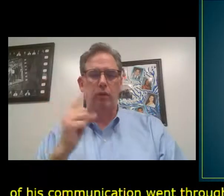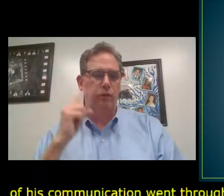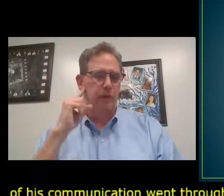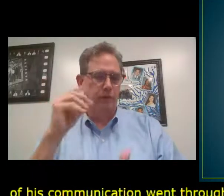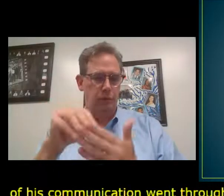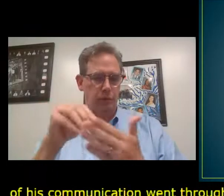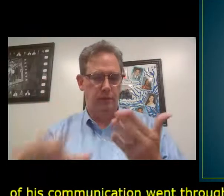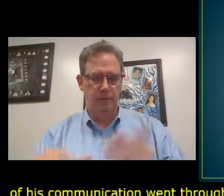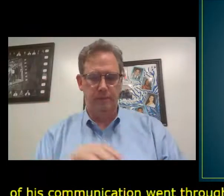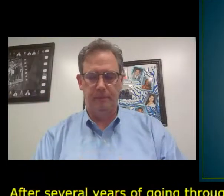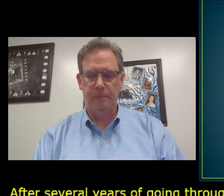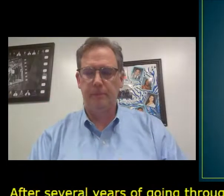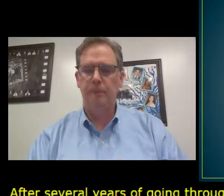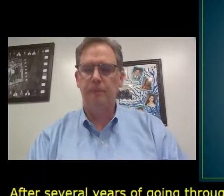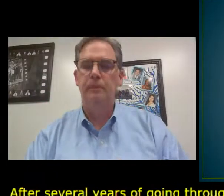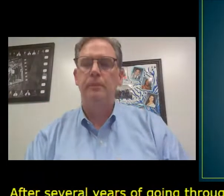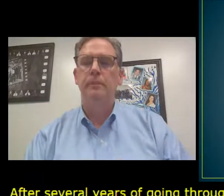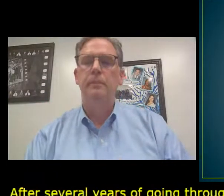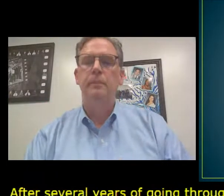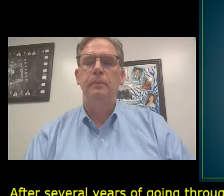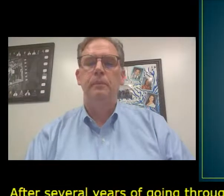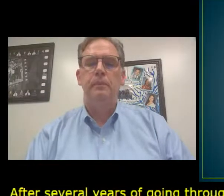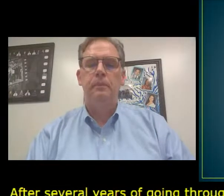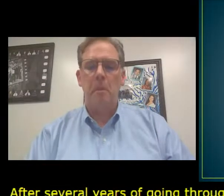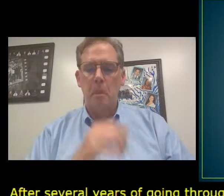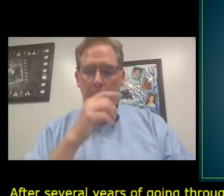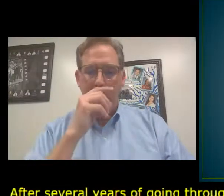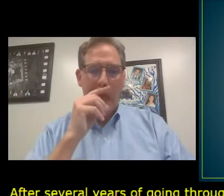At that time, there was an elementary school with about,